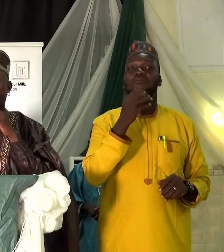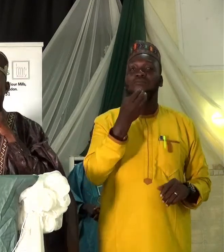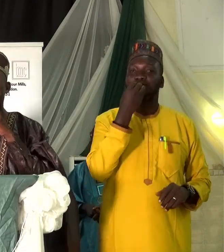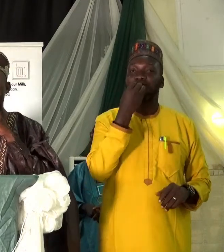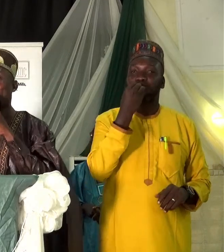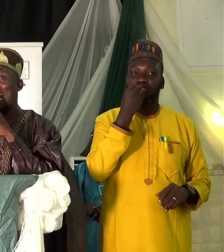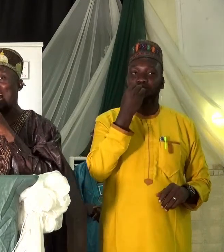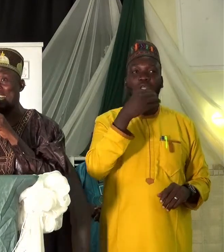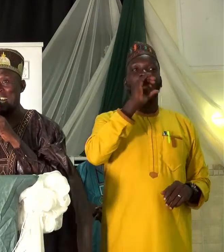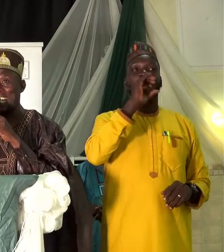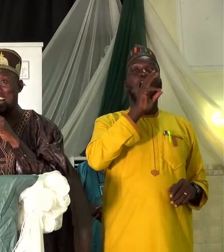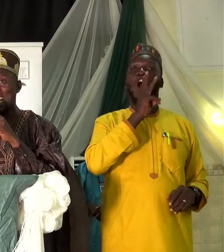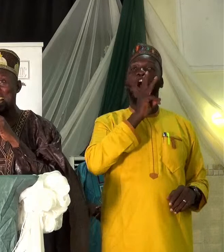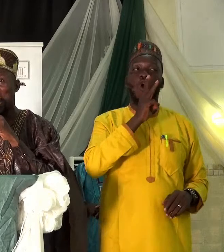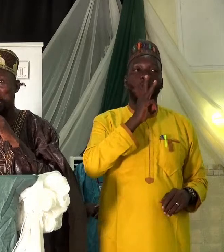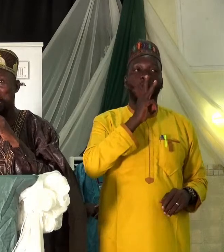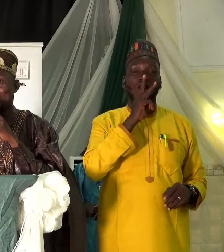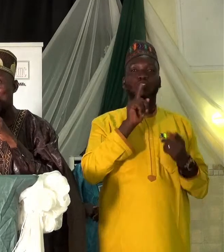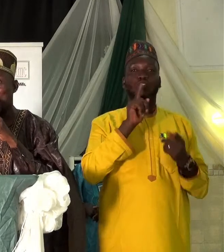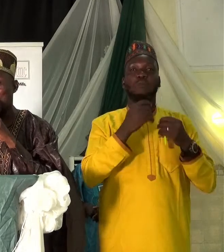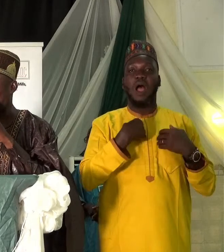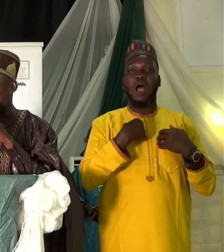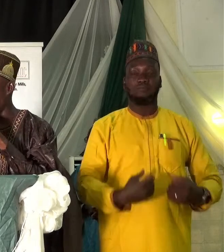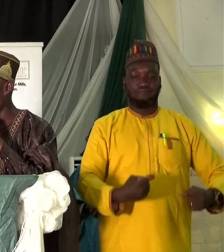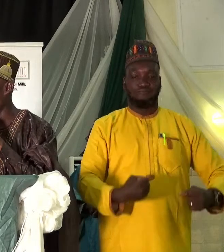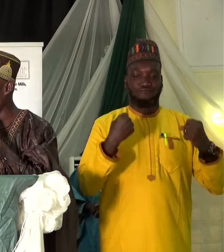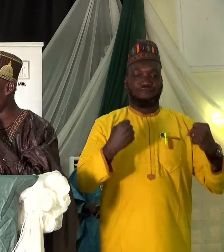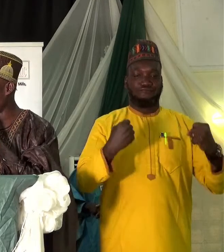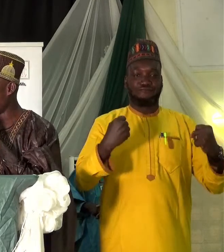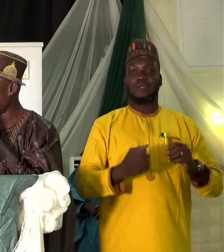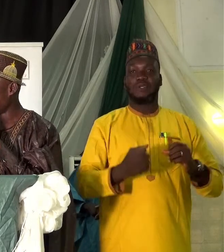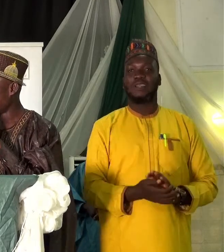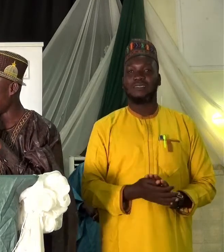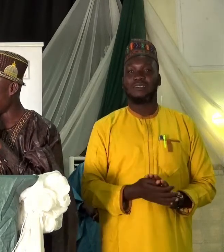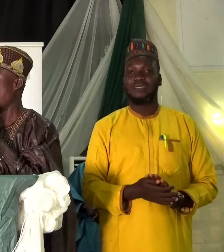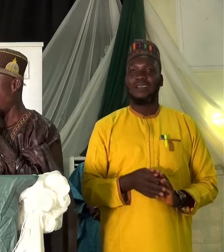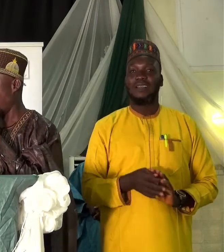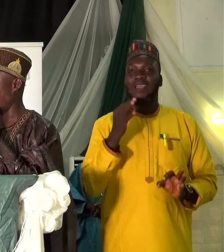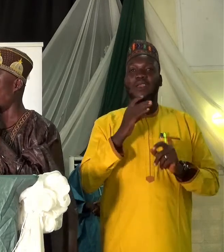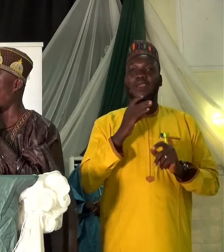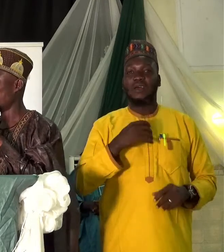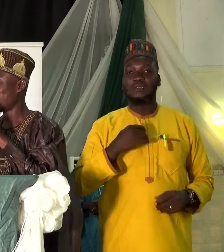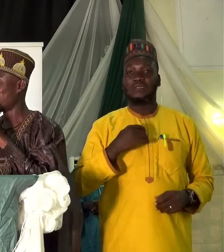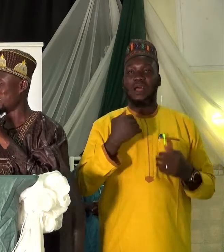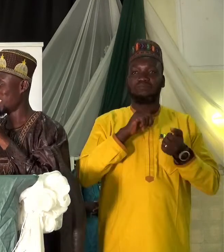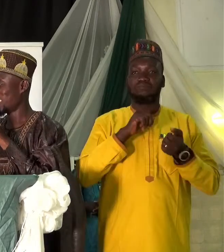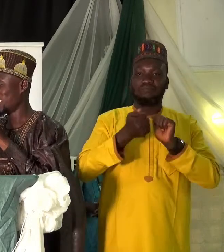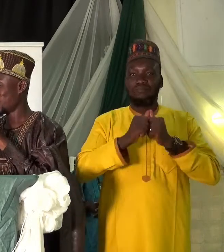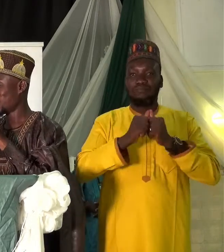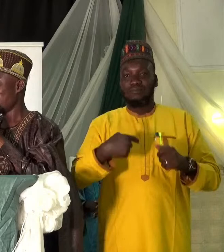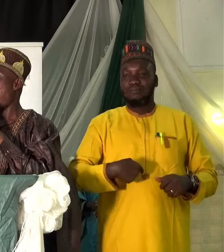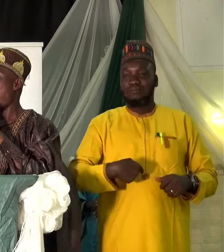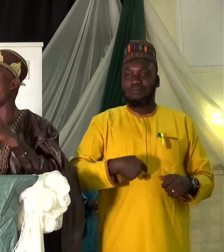mu. Ko le raye se alhamdulillah. Eni ti nu o ba han. Ehe. Ko so pe